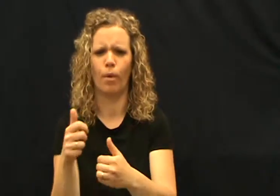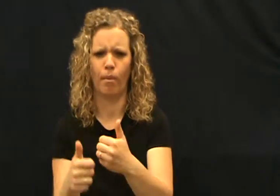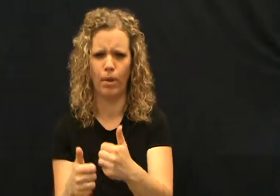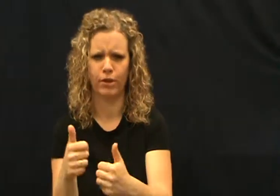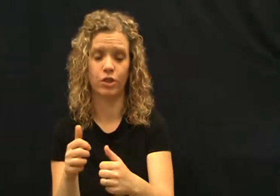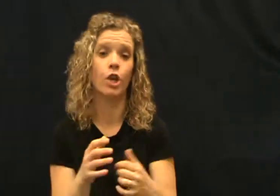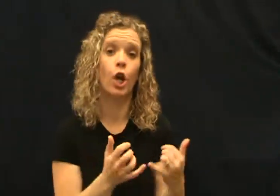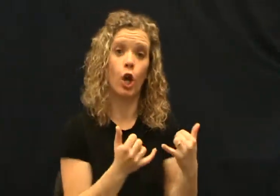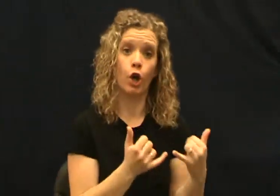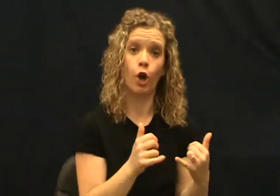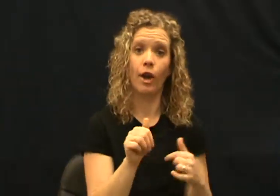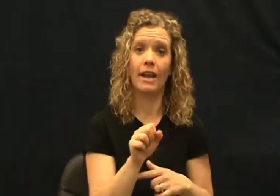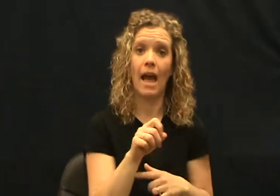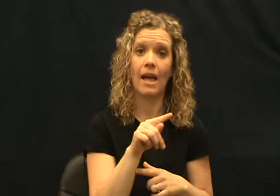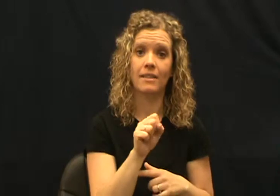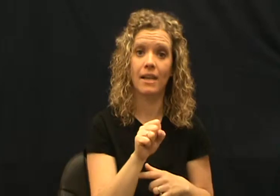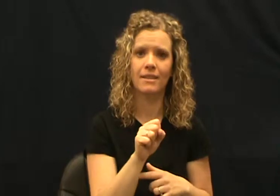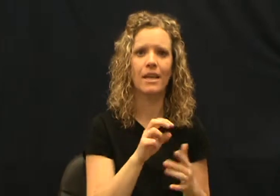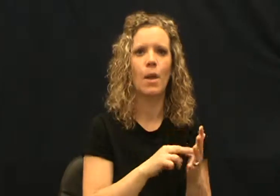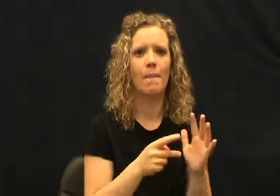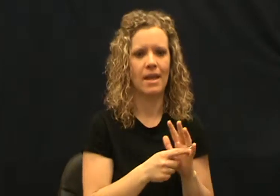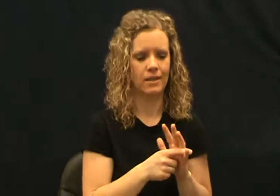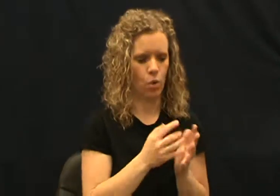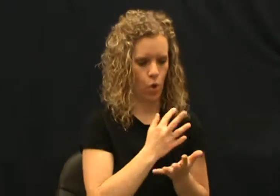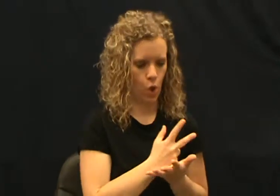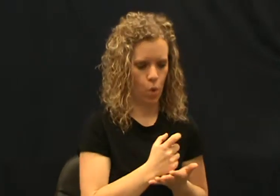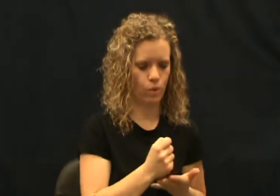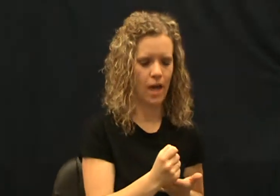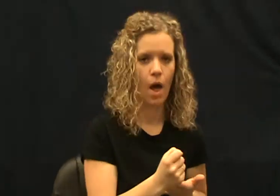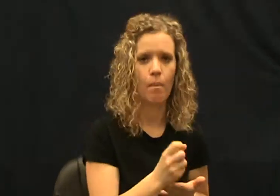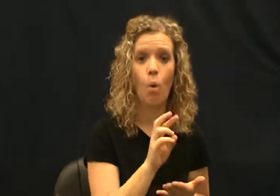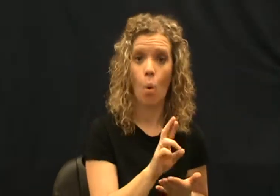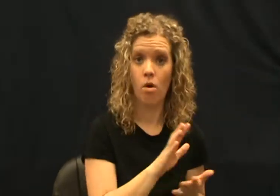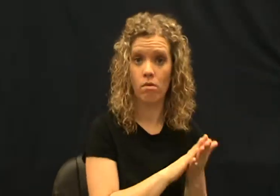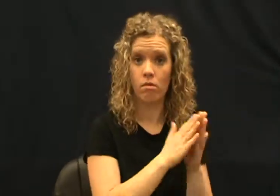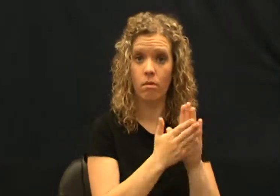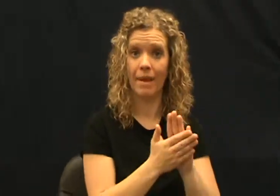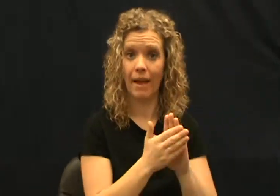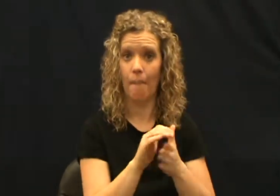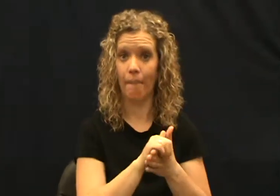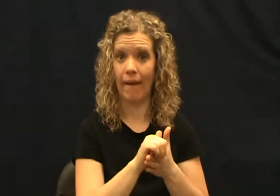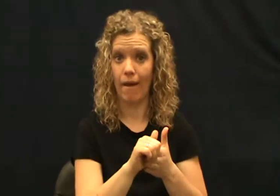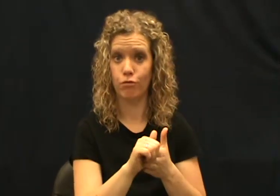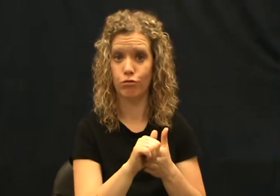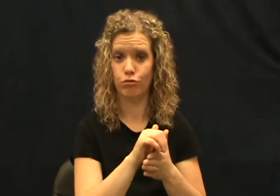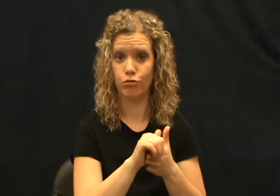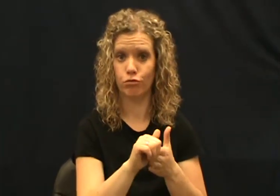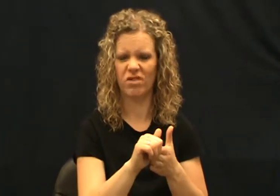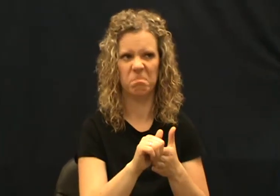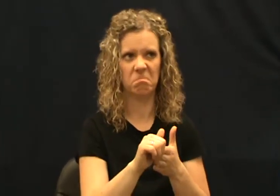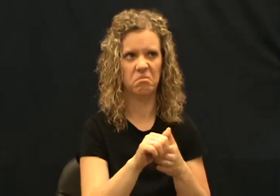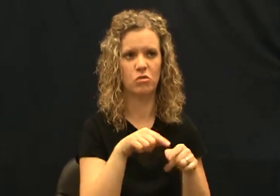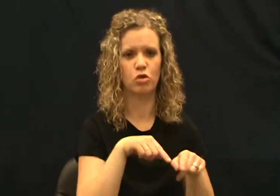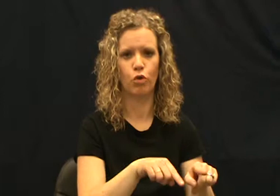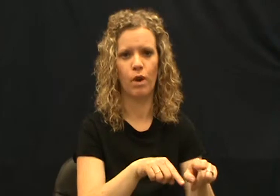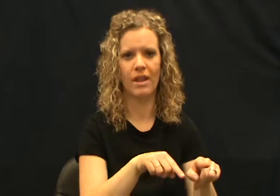are assets that will be used up or converted to cash within the next 12 months. A long-term